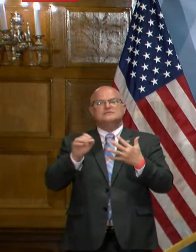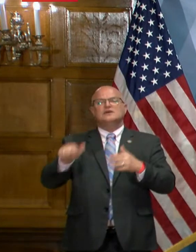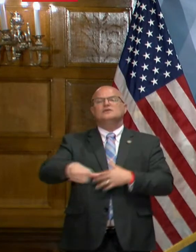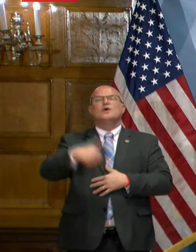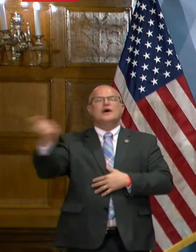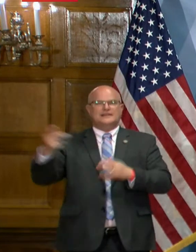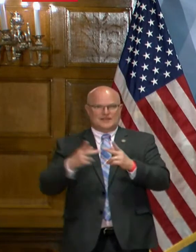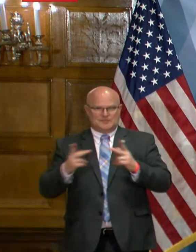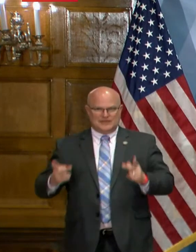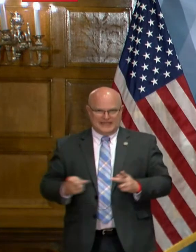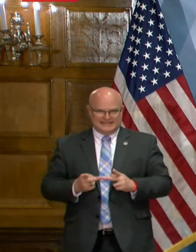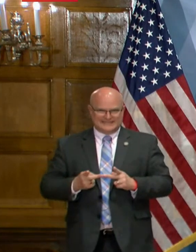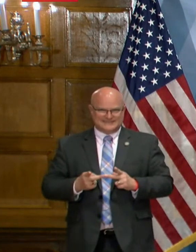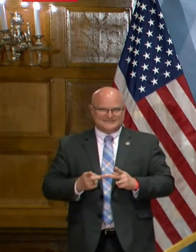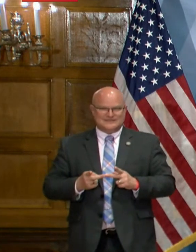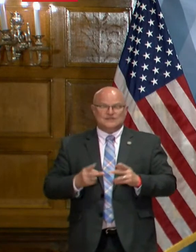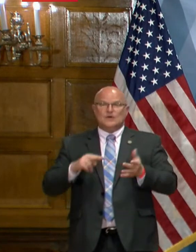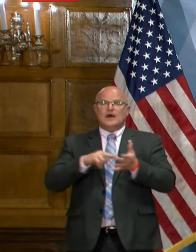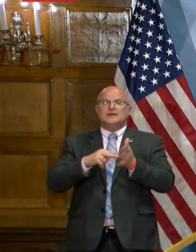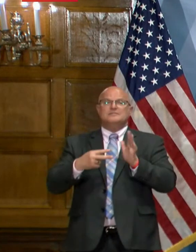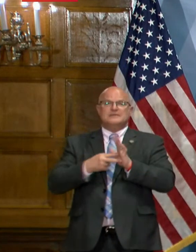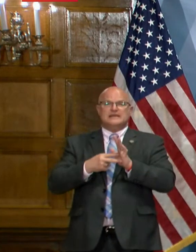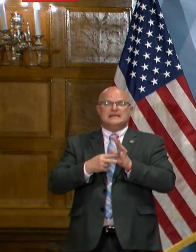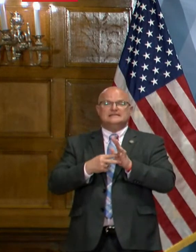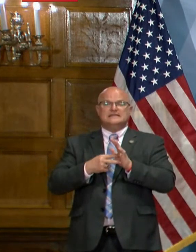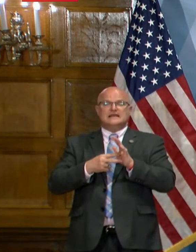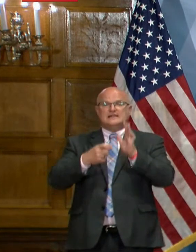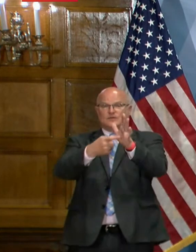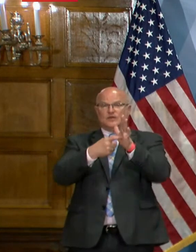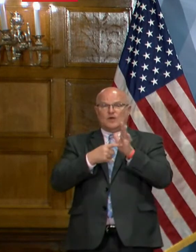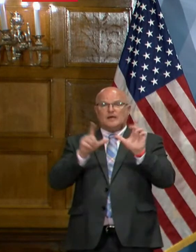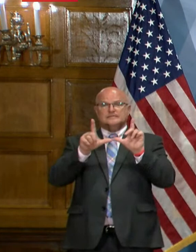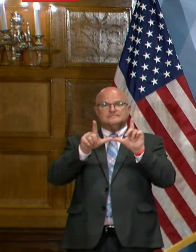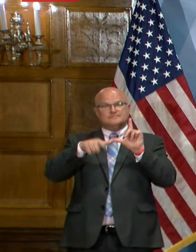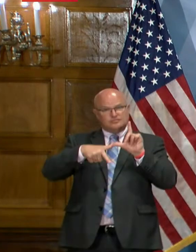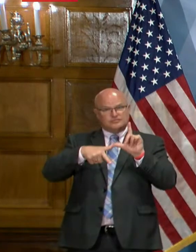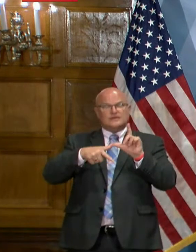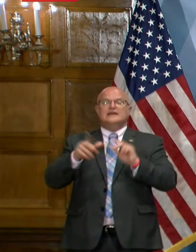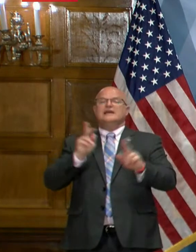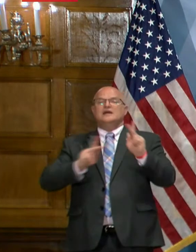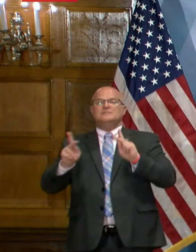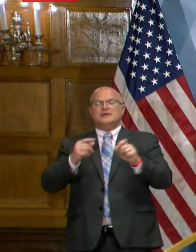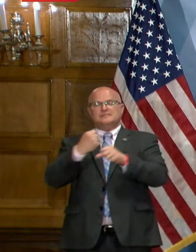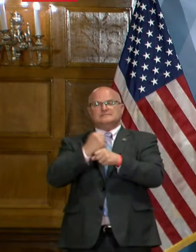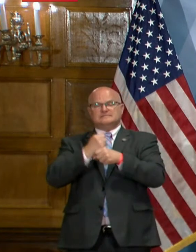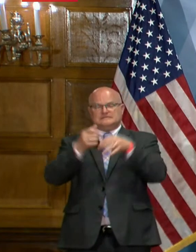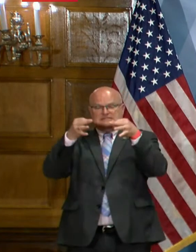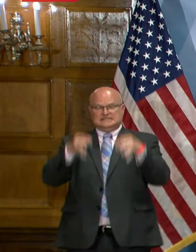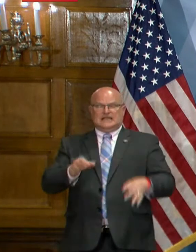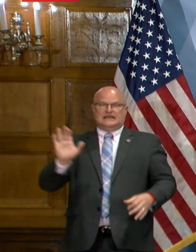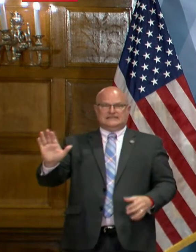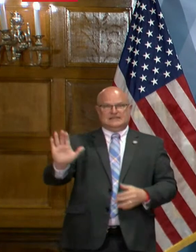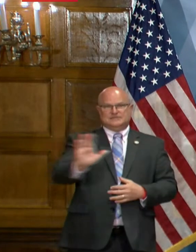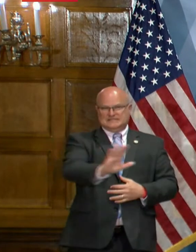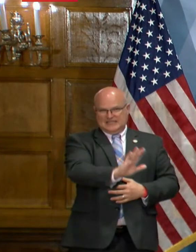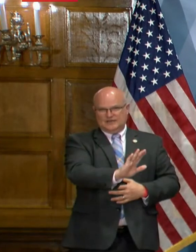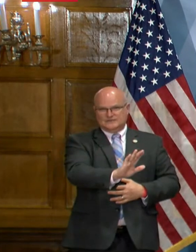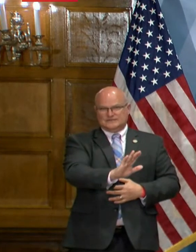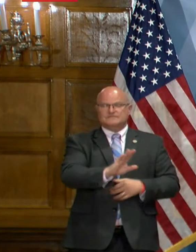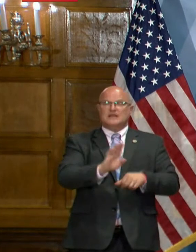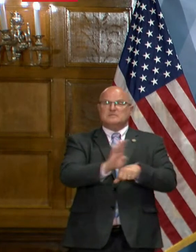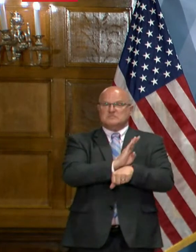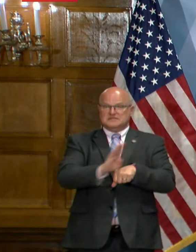somewhere else. That's what it means whenever you lift a mandate and individuals can make responsible decisions as well